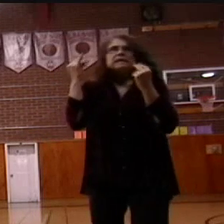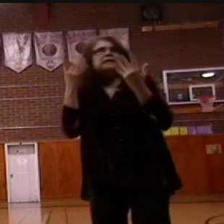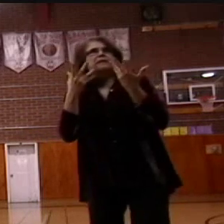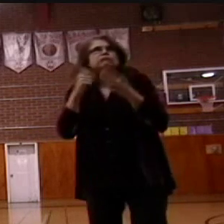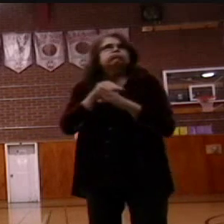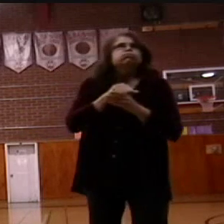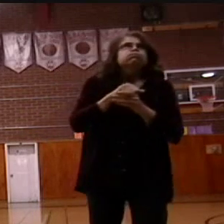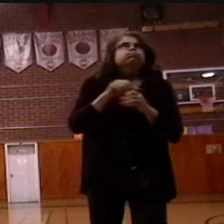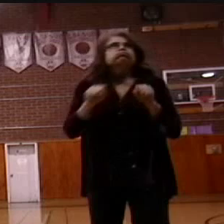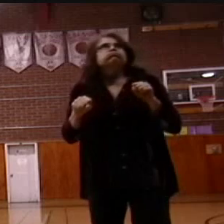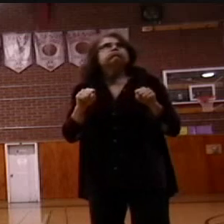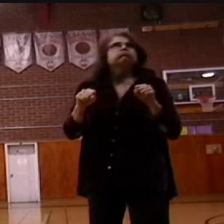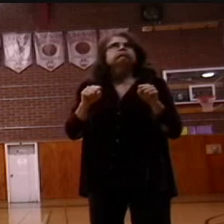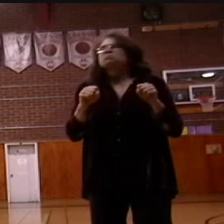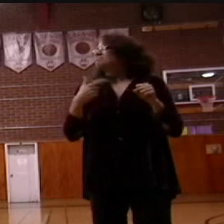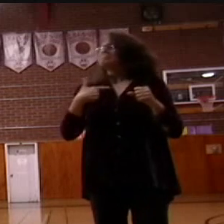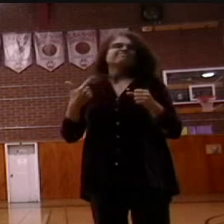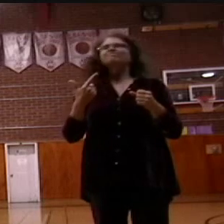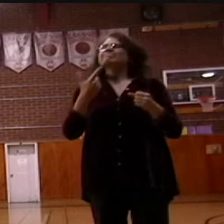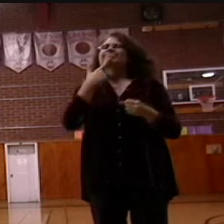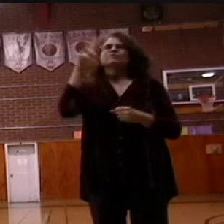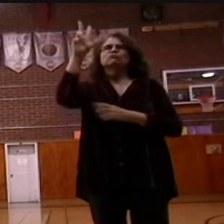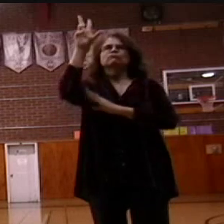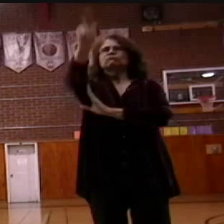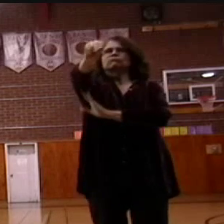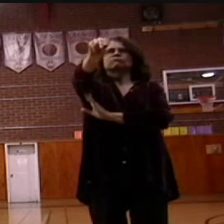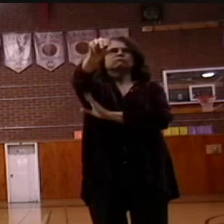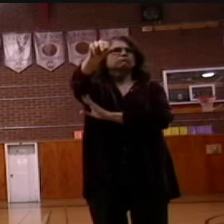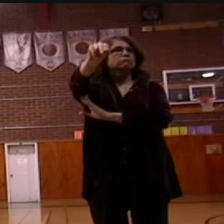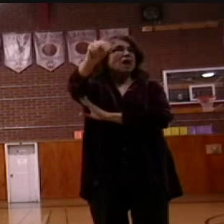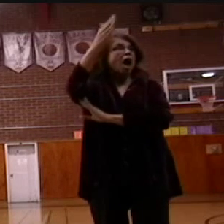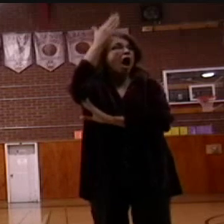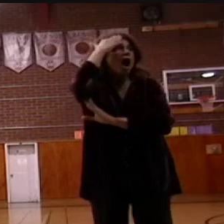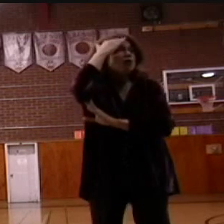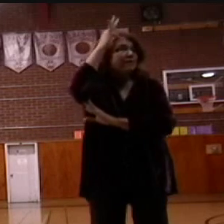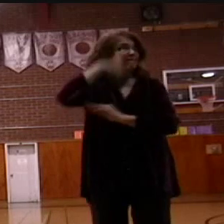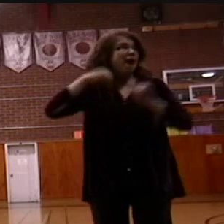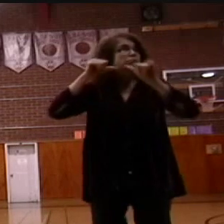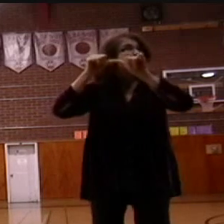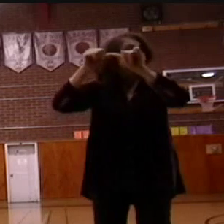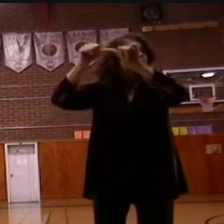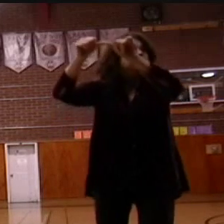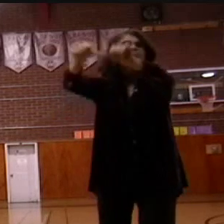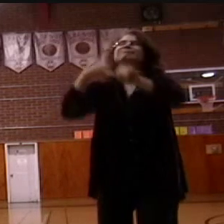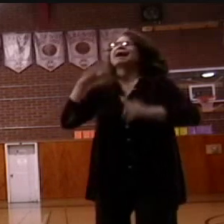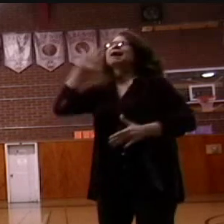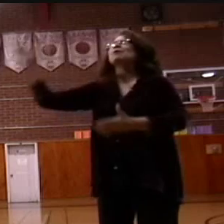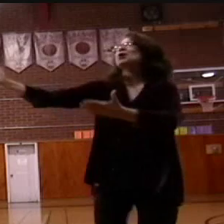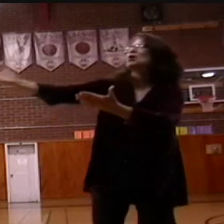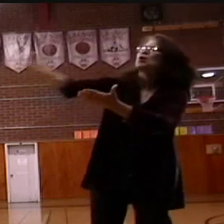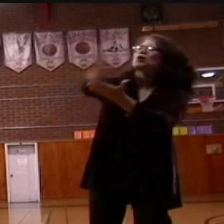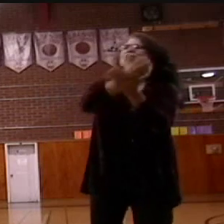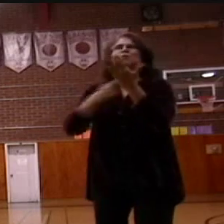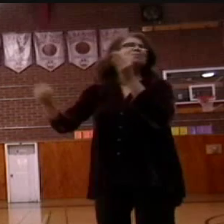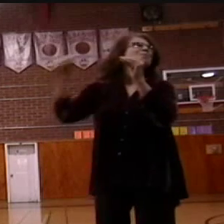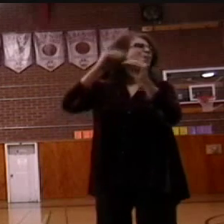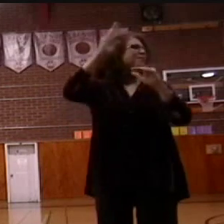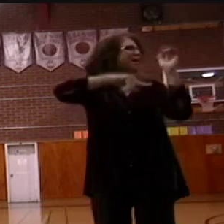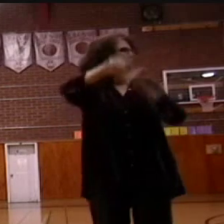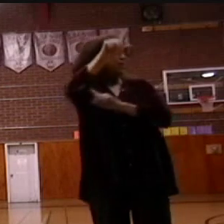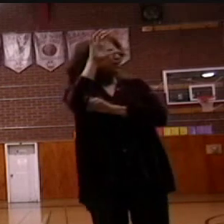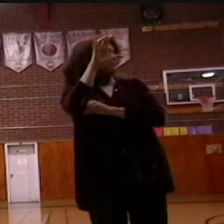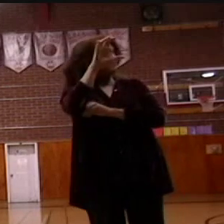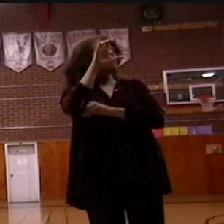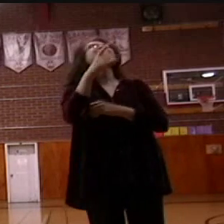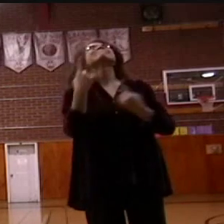I turned him down. I knew if I kept at it, I'd make way more than his $100, and I ended up doing so.